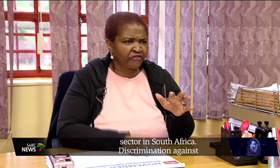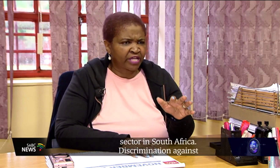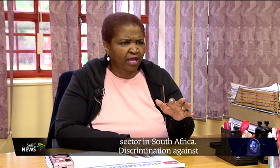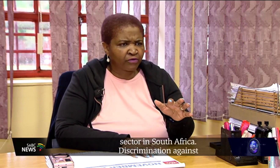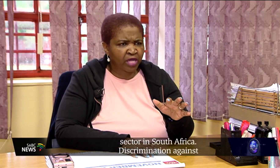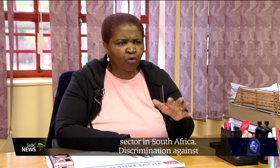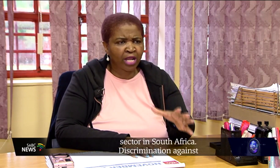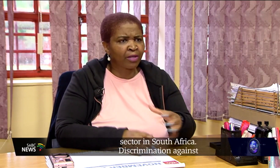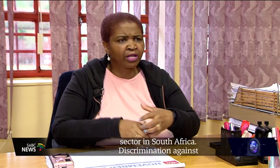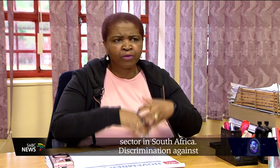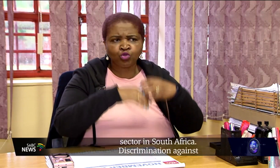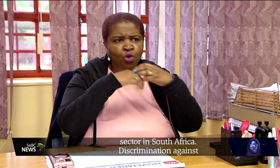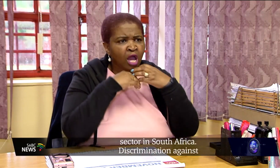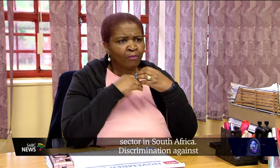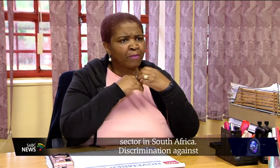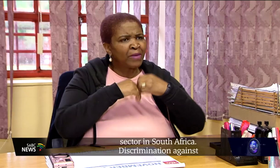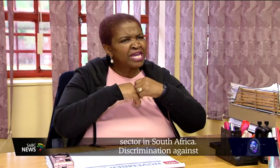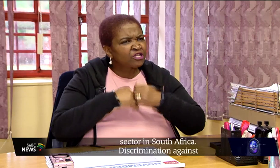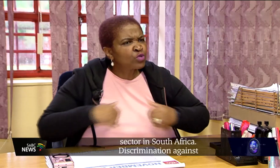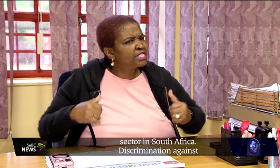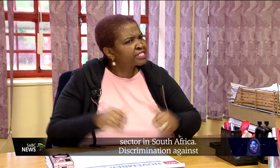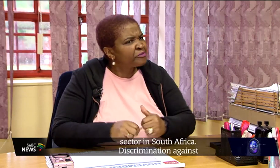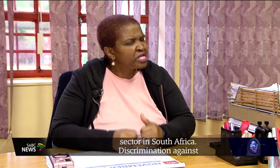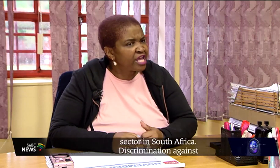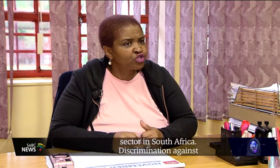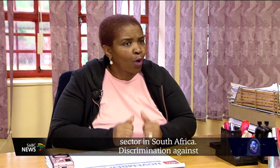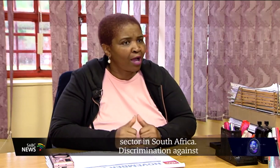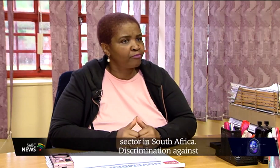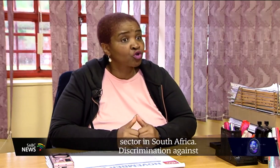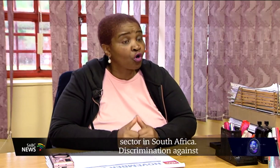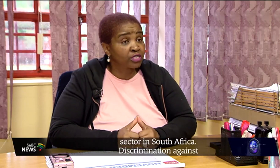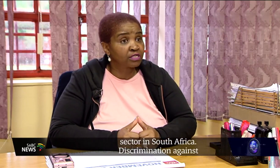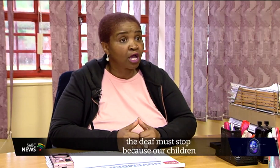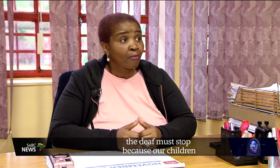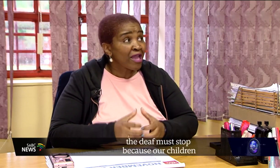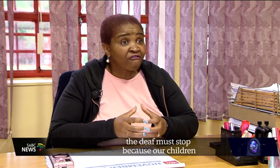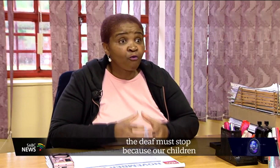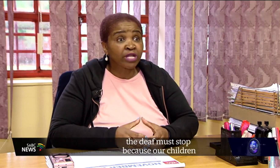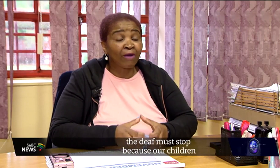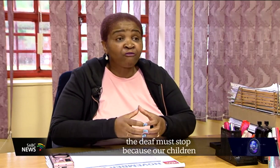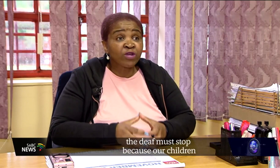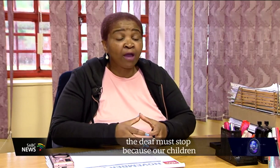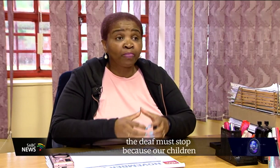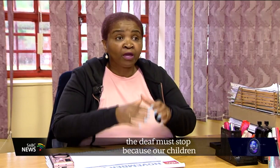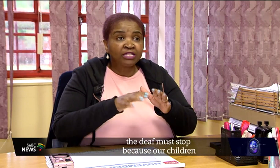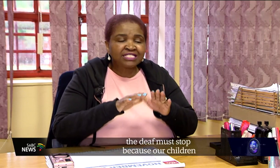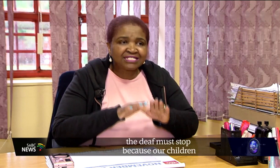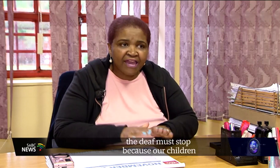Africa. Uyayibona abantwana bethu bebeyeke udiscriminatewa because bafunda